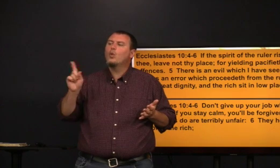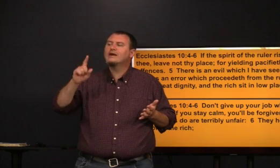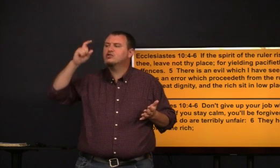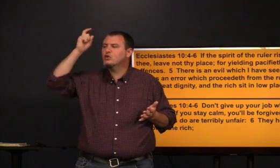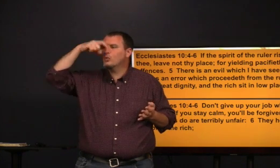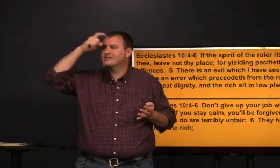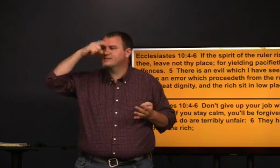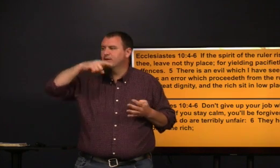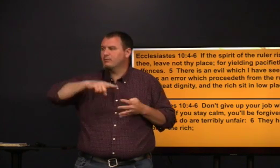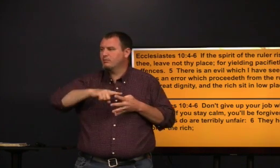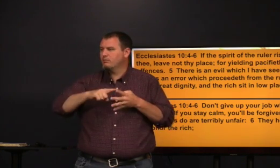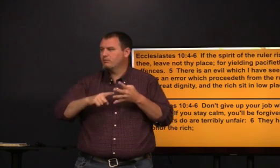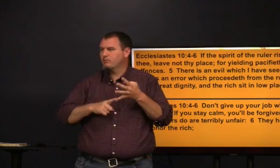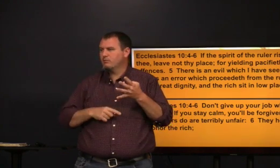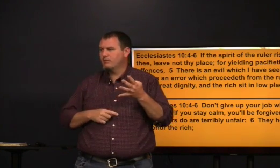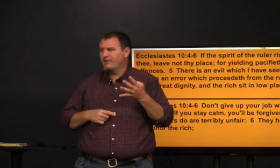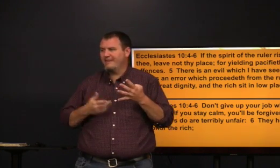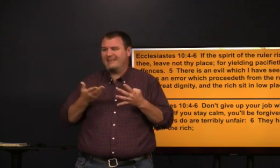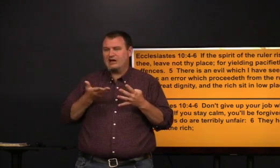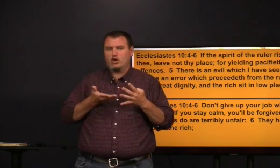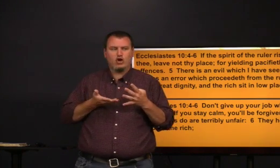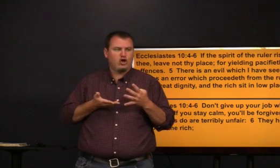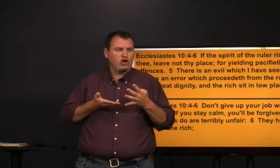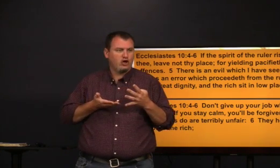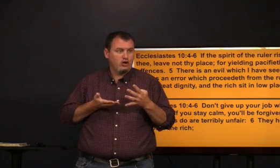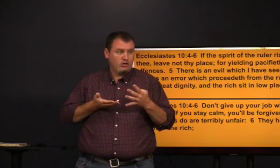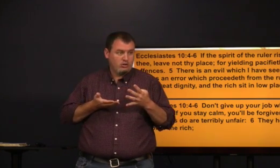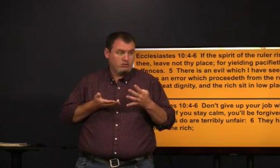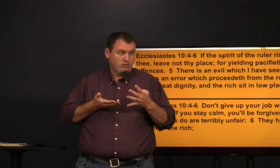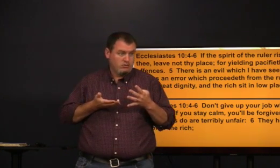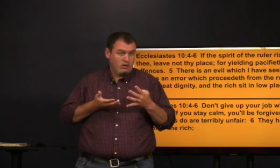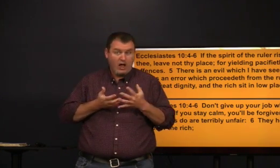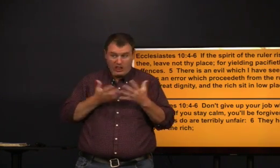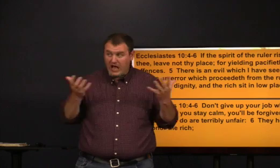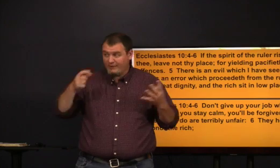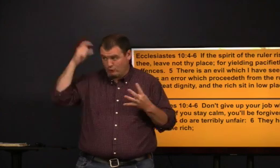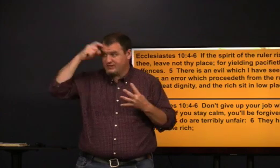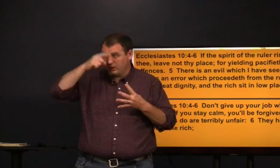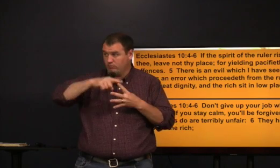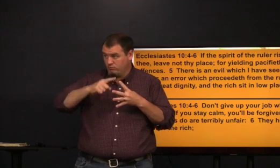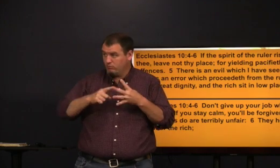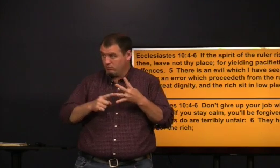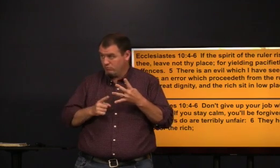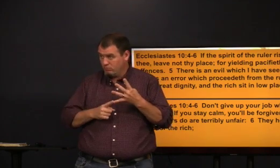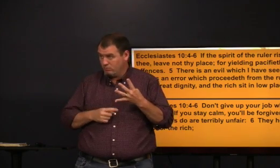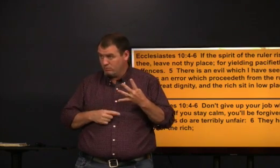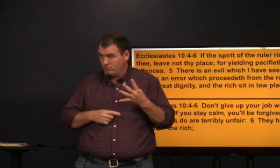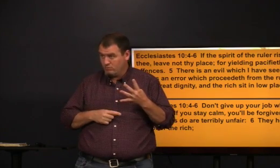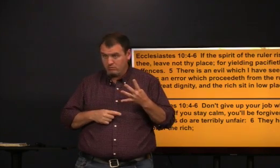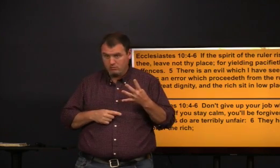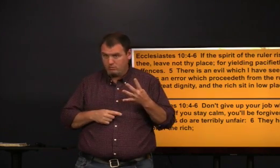Where's the wisdom? There. A lot of wisdom?